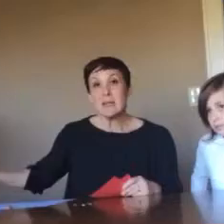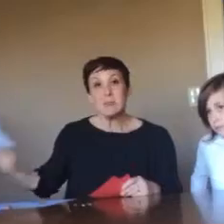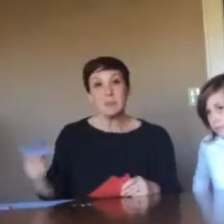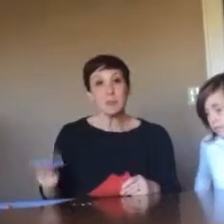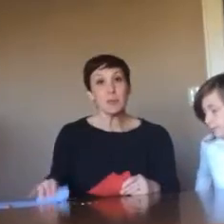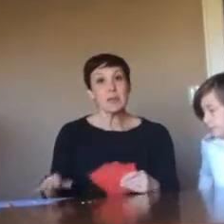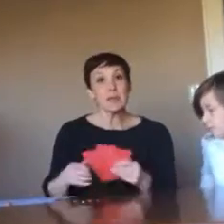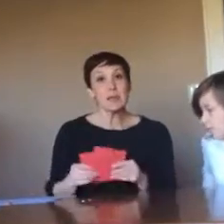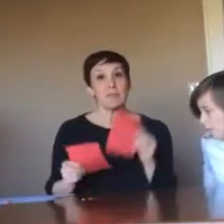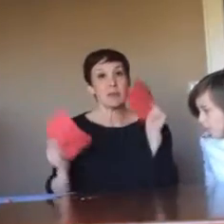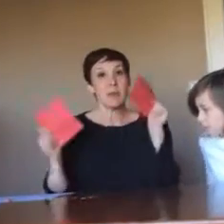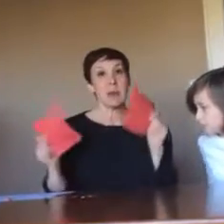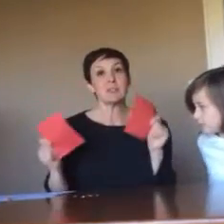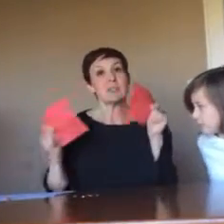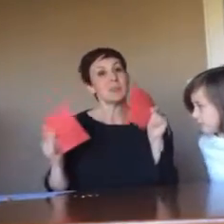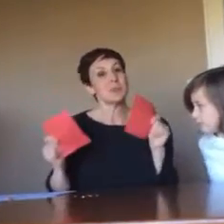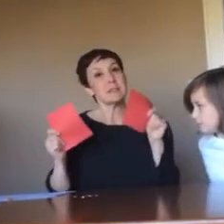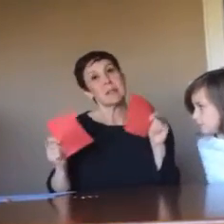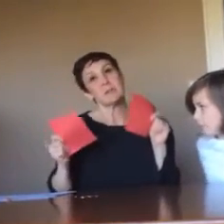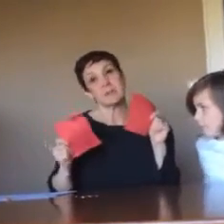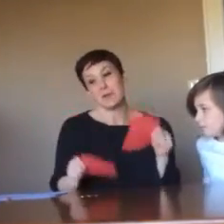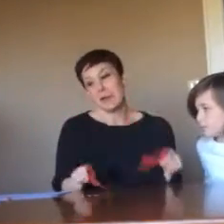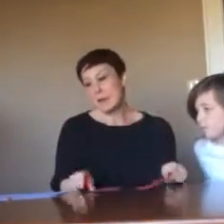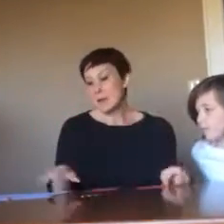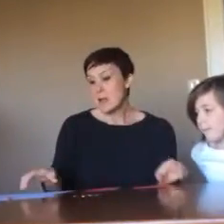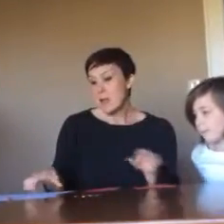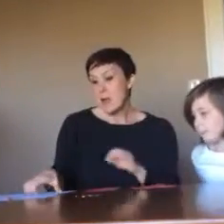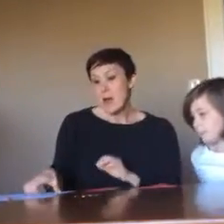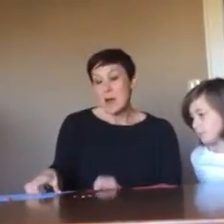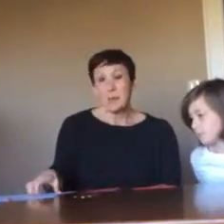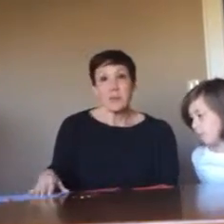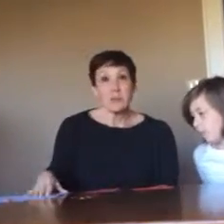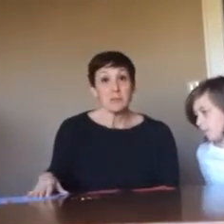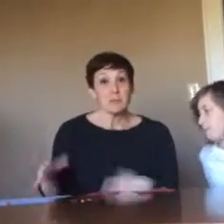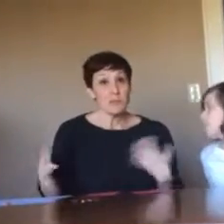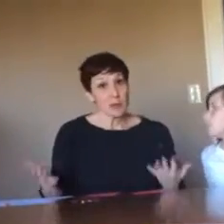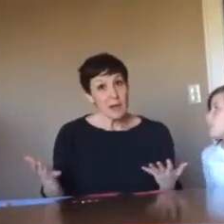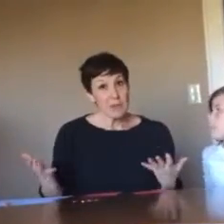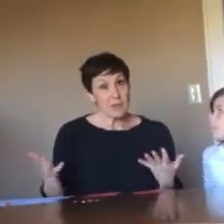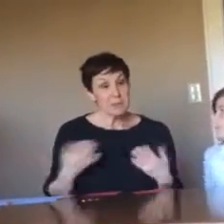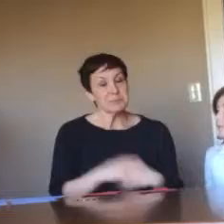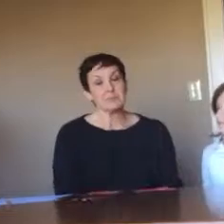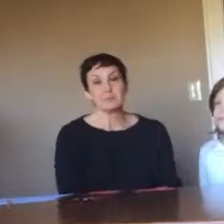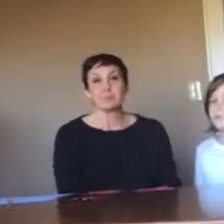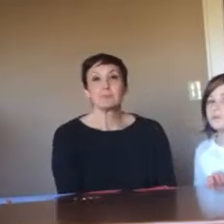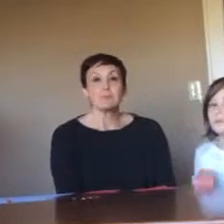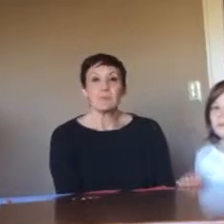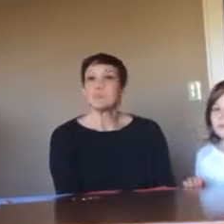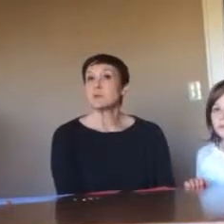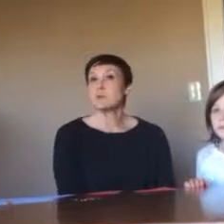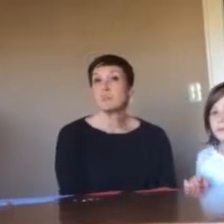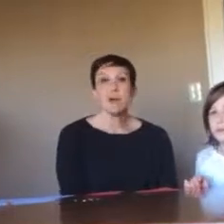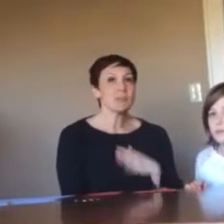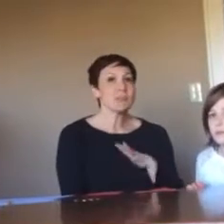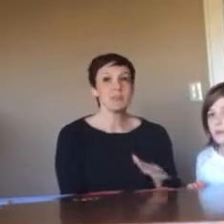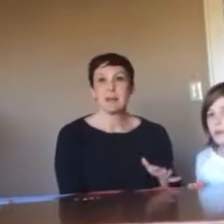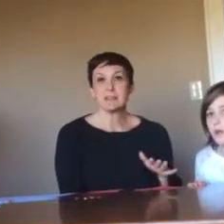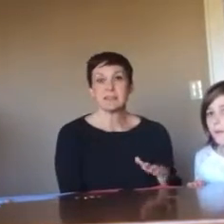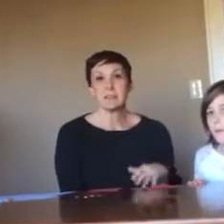in between, after I'm matching 3 times of red, I'm going to use a distractor. So a distractor is not the same thing